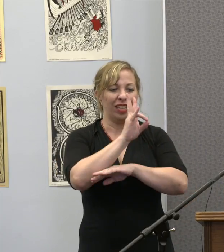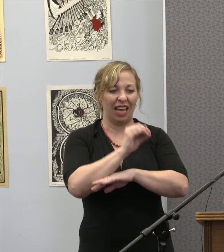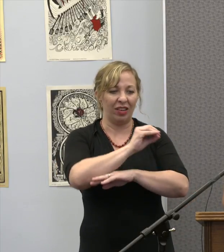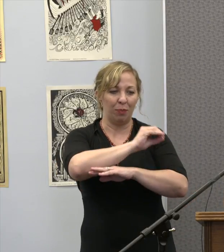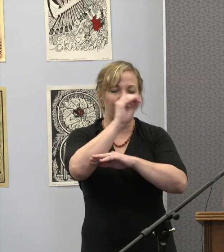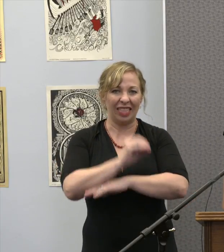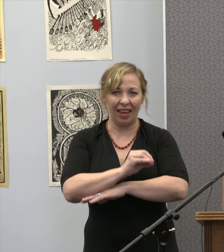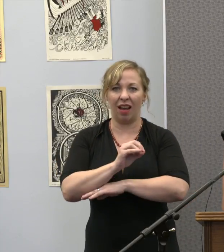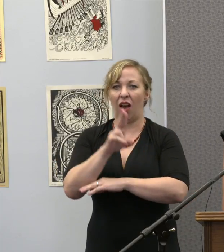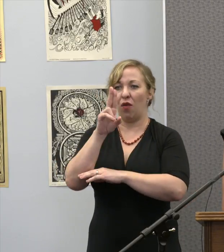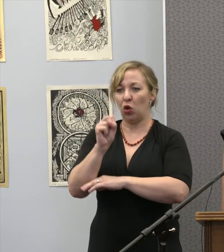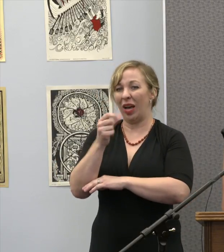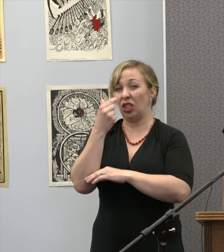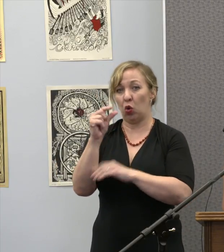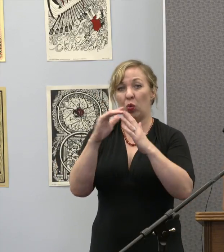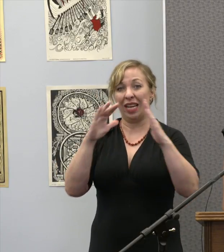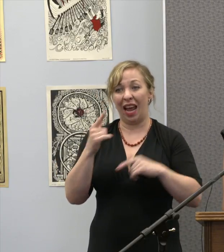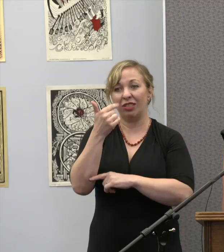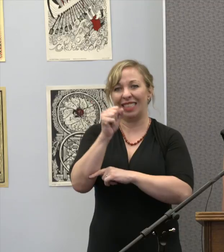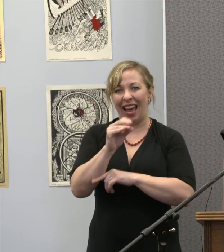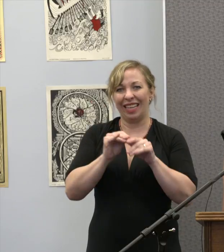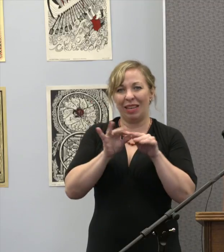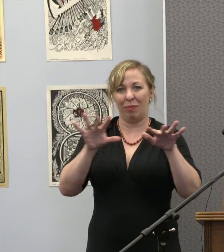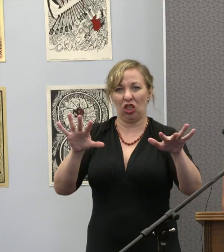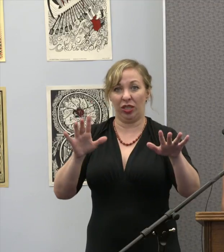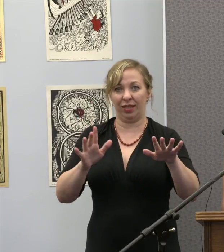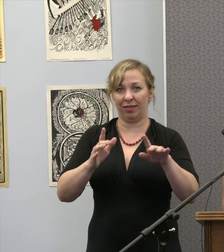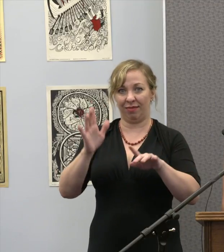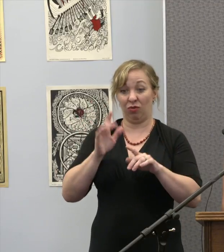greenhouse gas emissions in 2016.